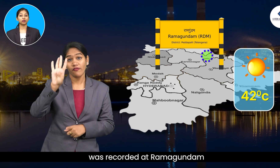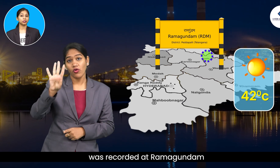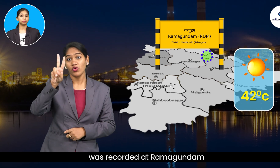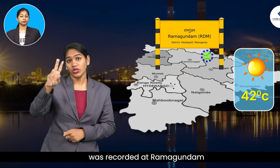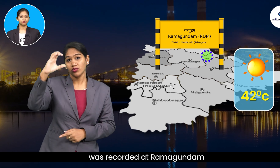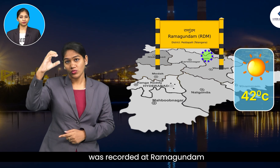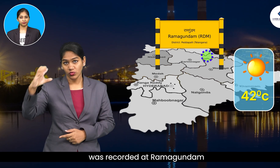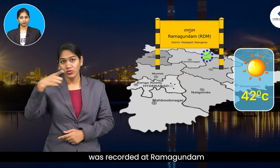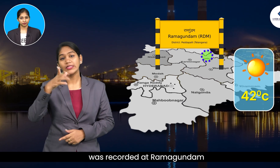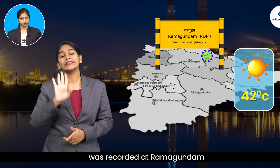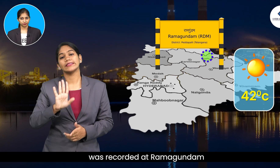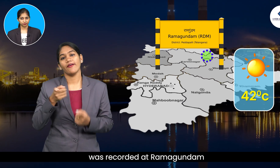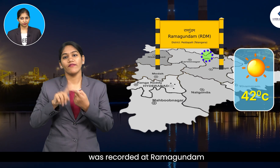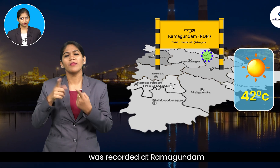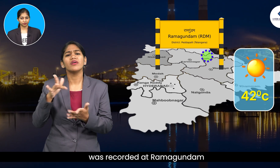Ramagundam